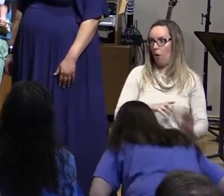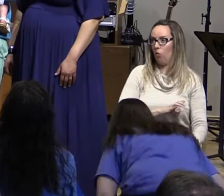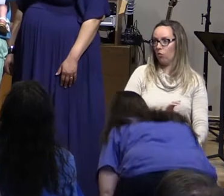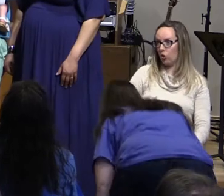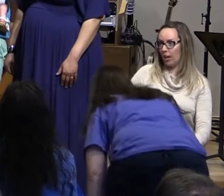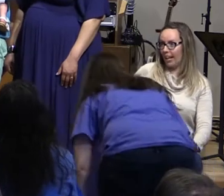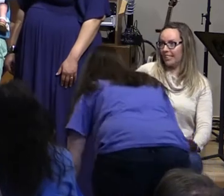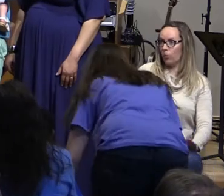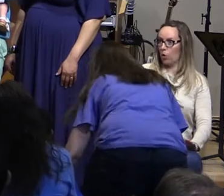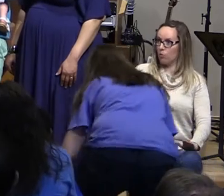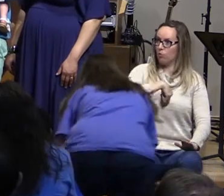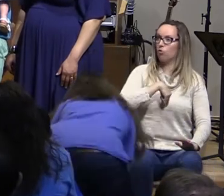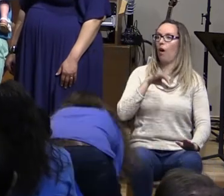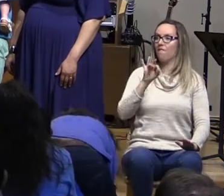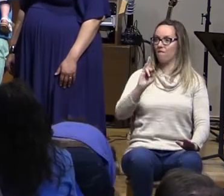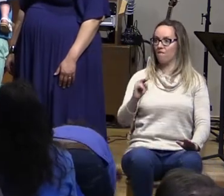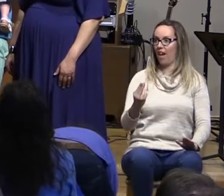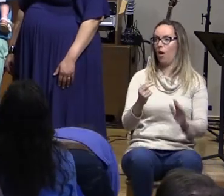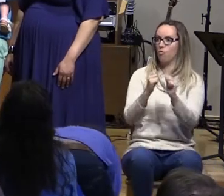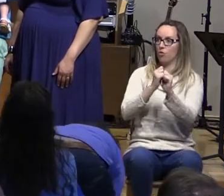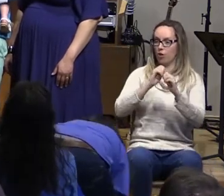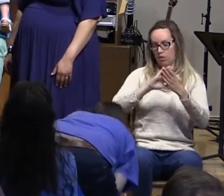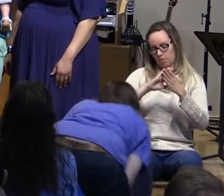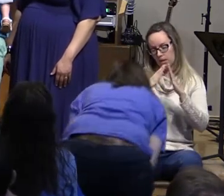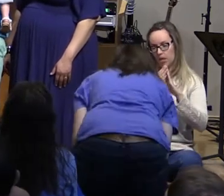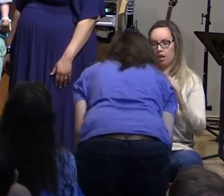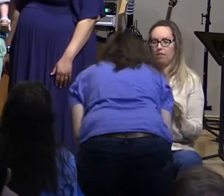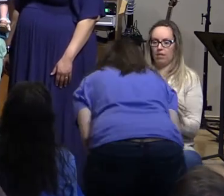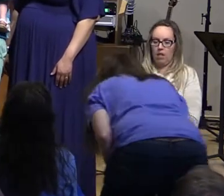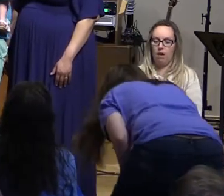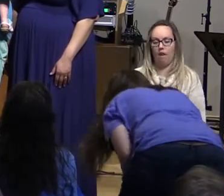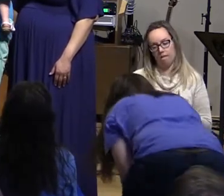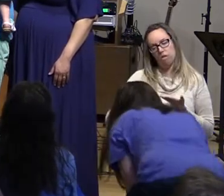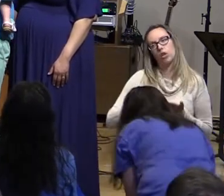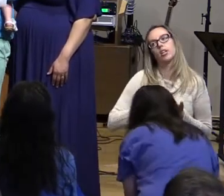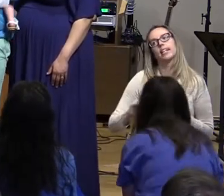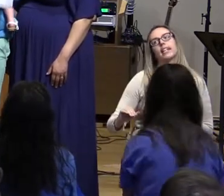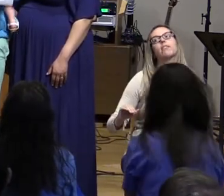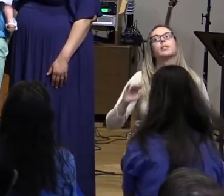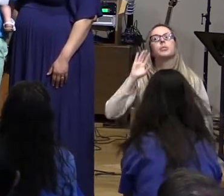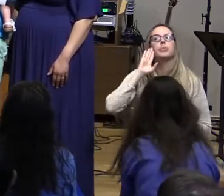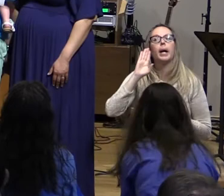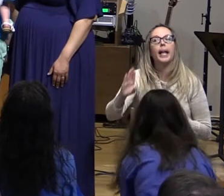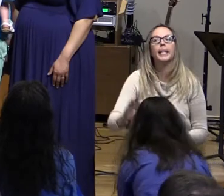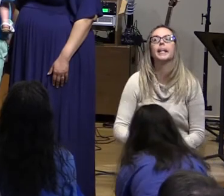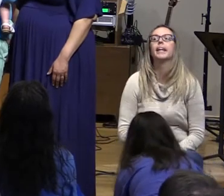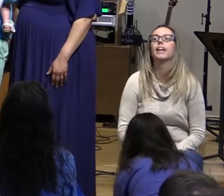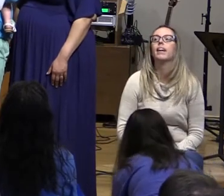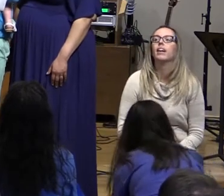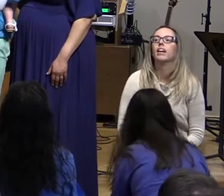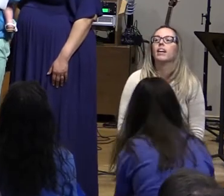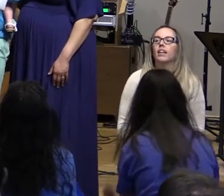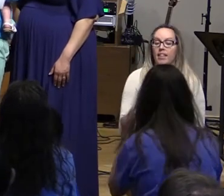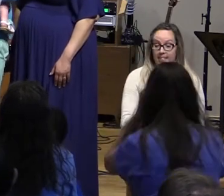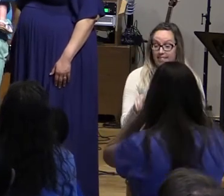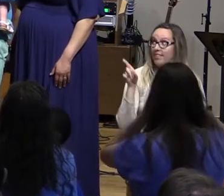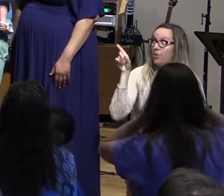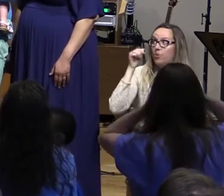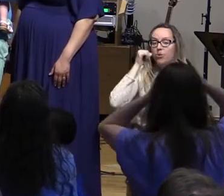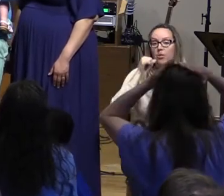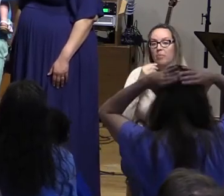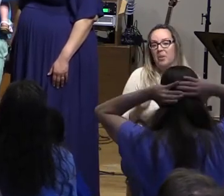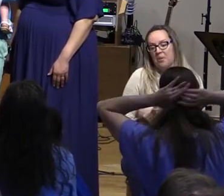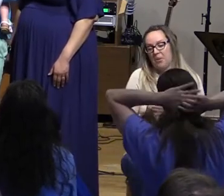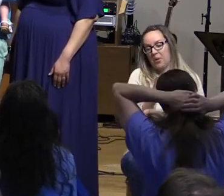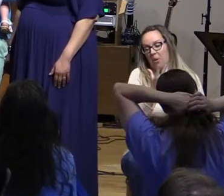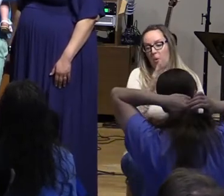Christ. We will surround faith with a community of love and forgiveness, that she may grow